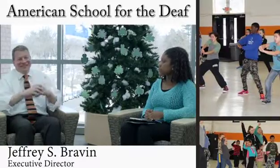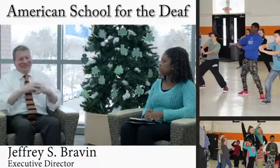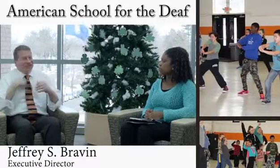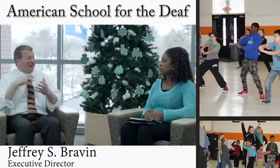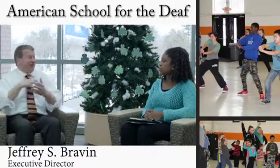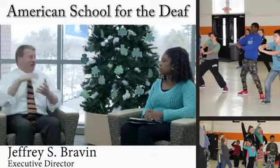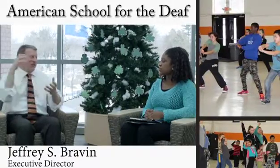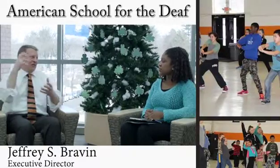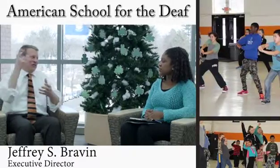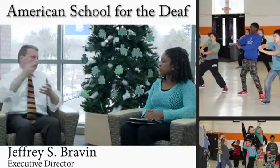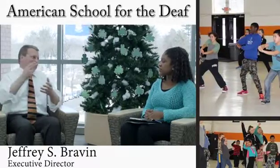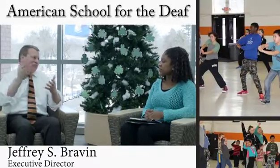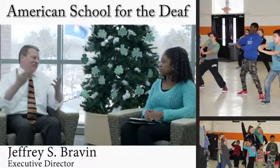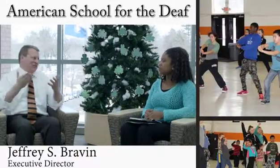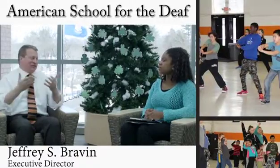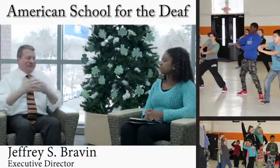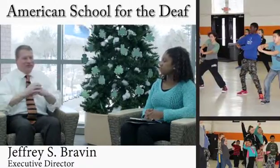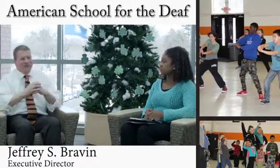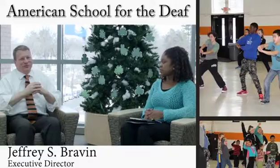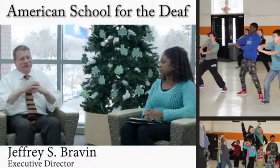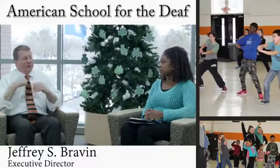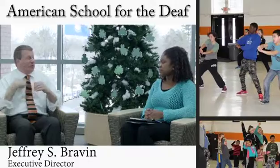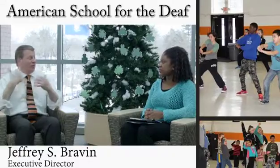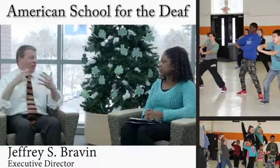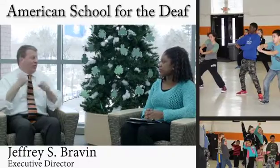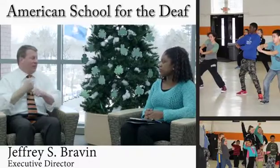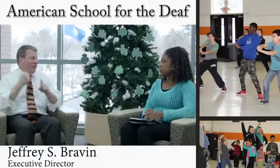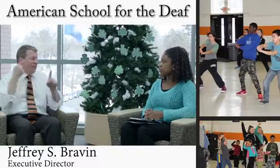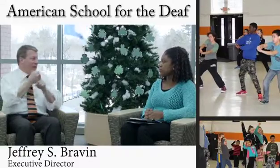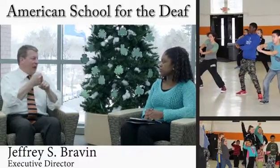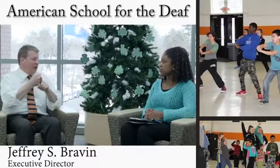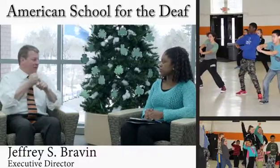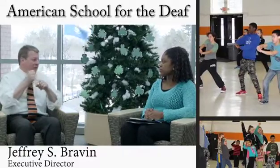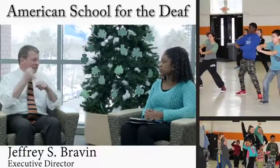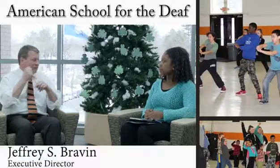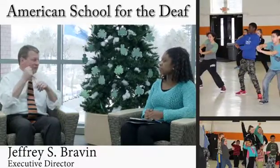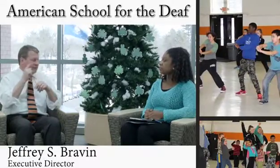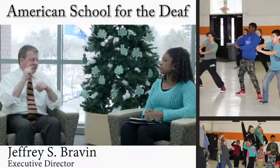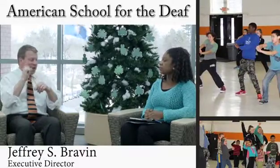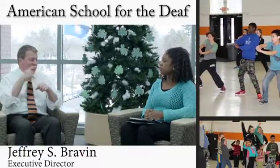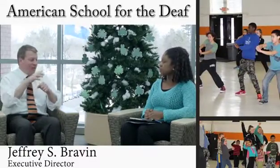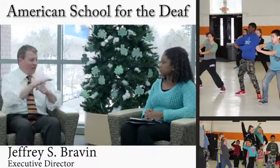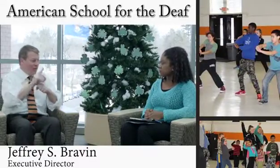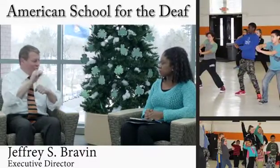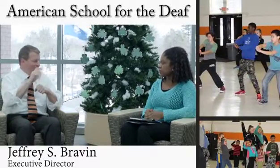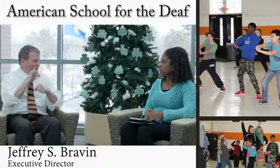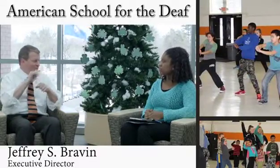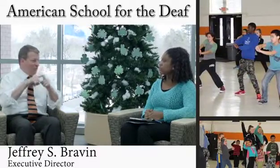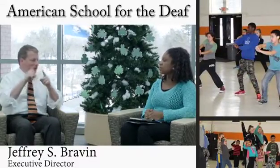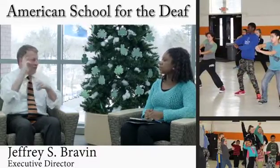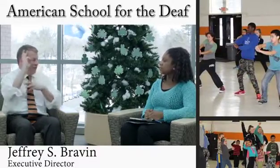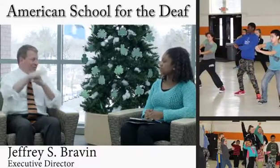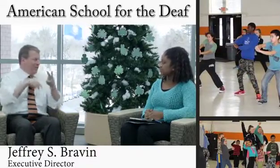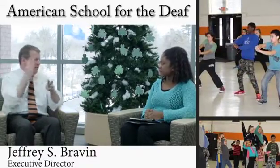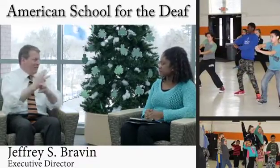campus. We have a very, very rich history. And we've made an impact not only locally,